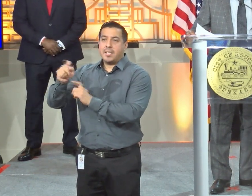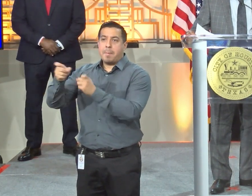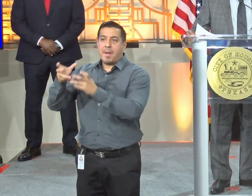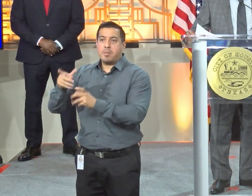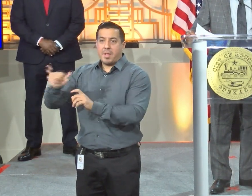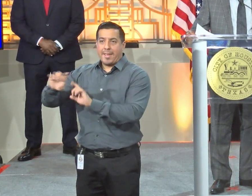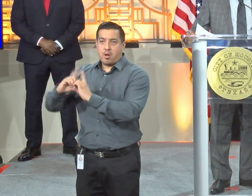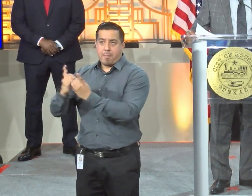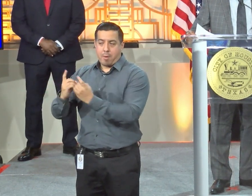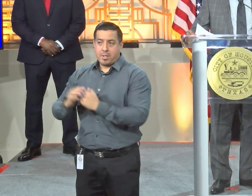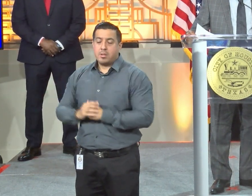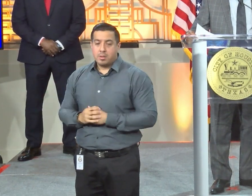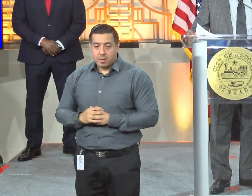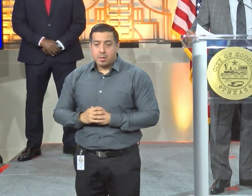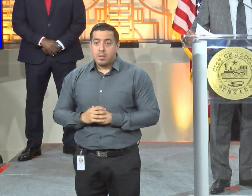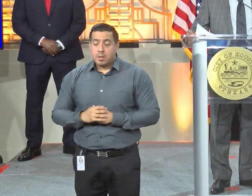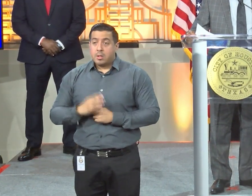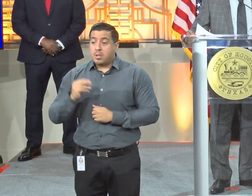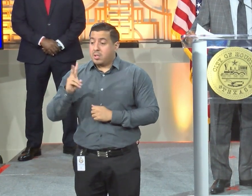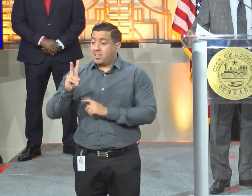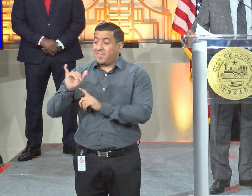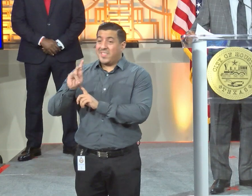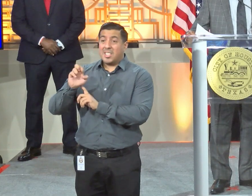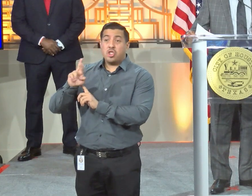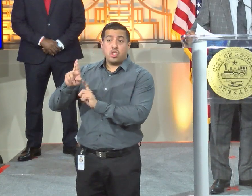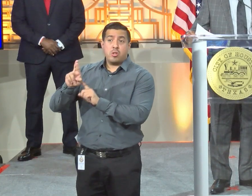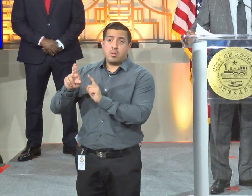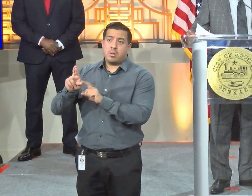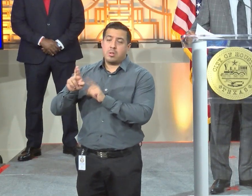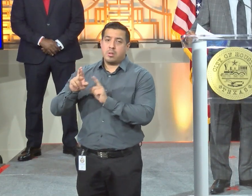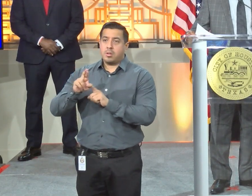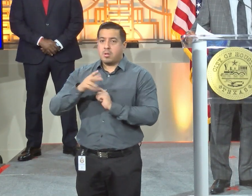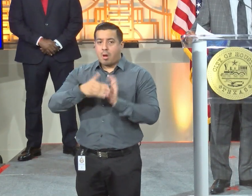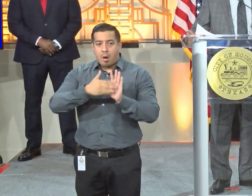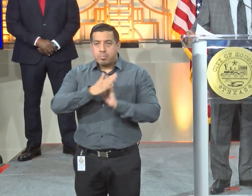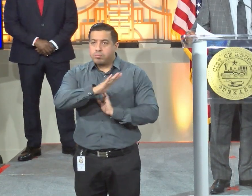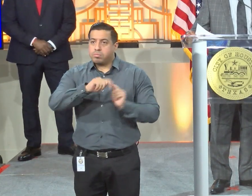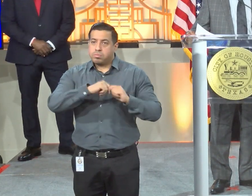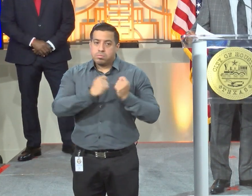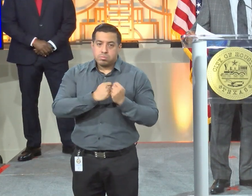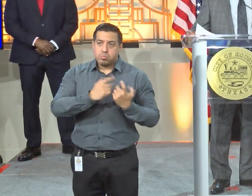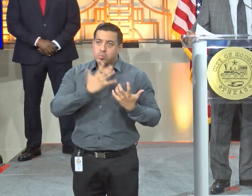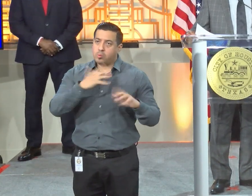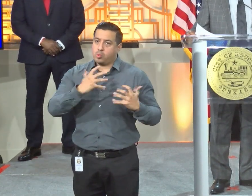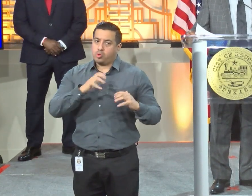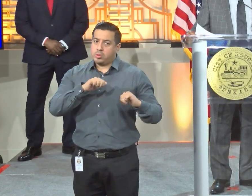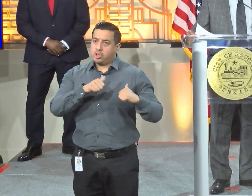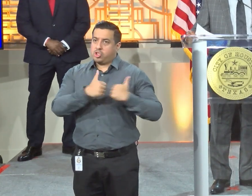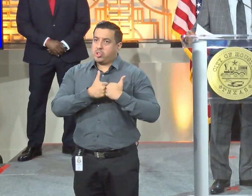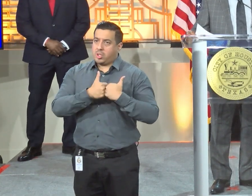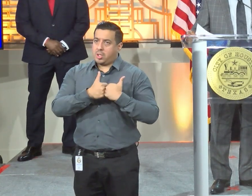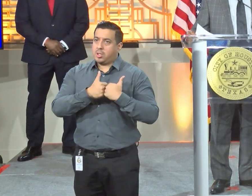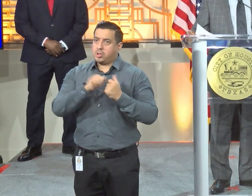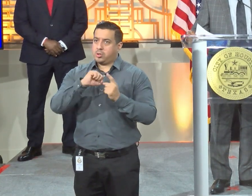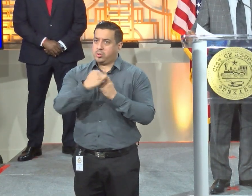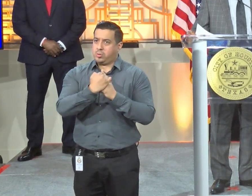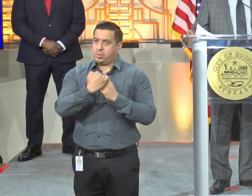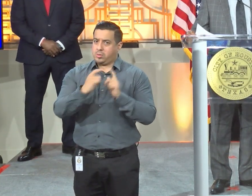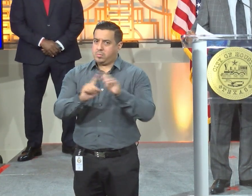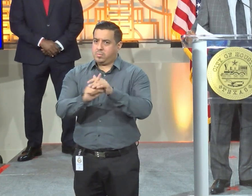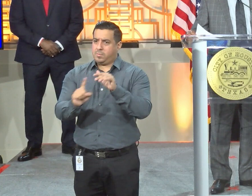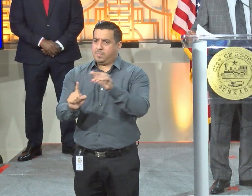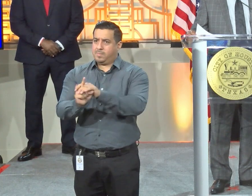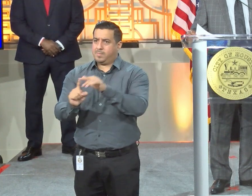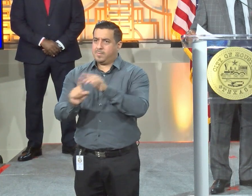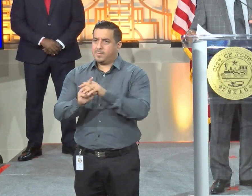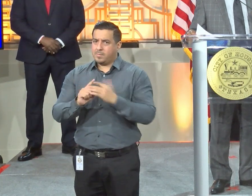Department. And Victor has to operate and his whole team under some very challenging set of circumstances as